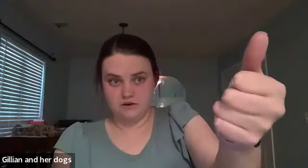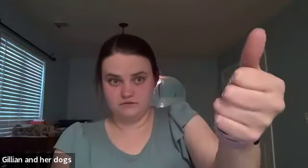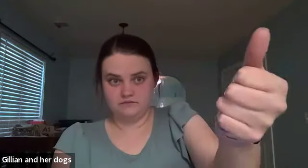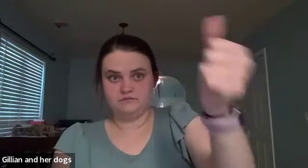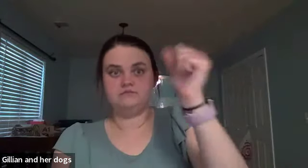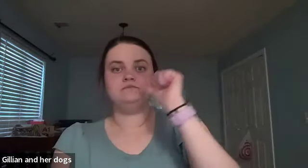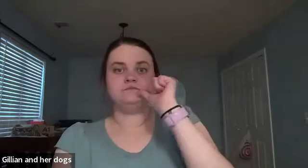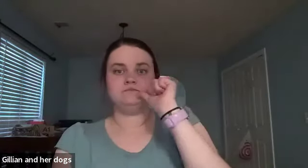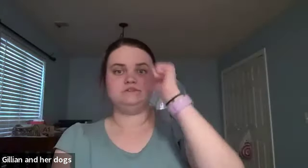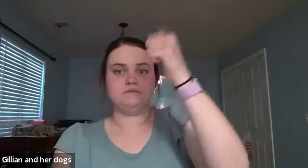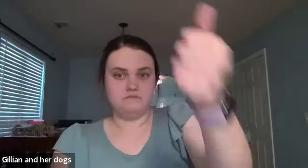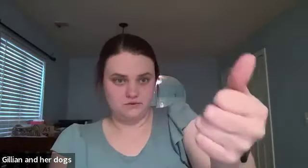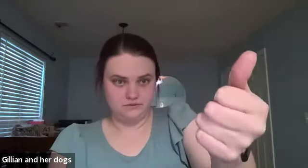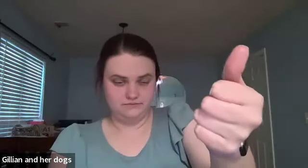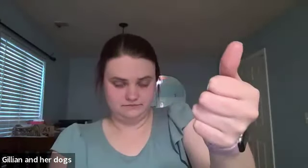tomorrow, tomorrow,